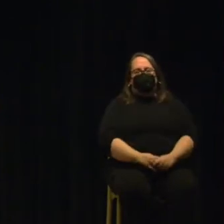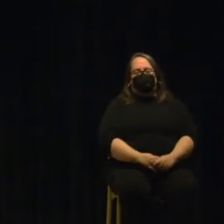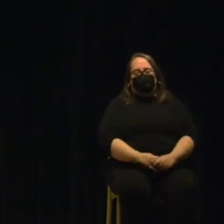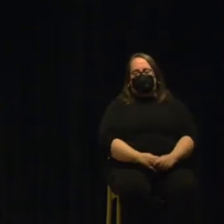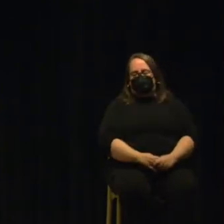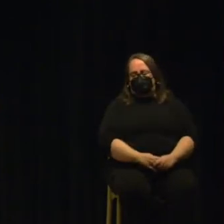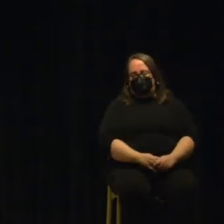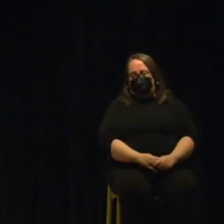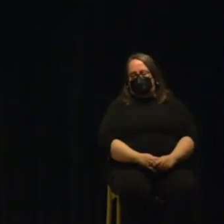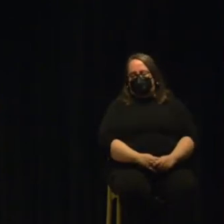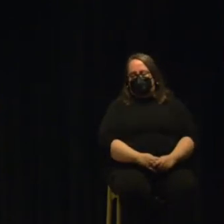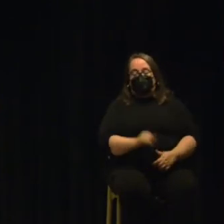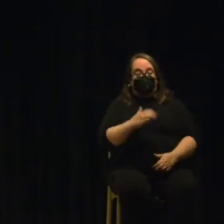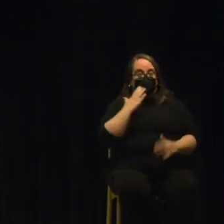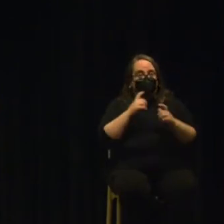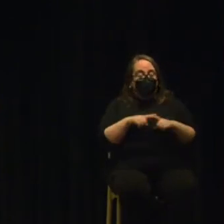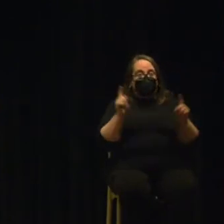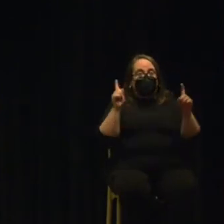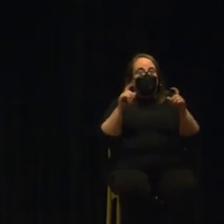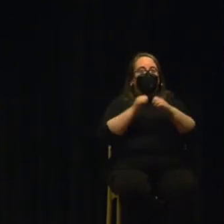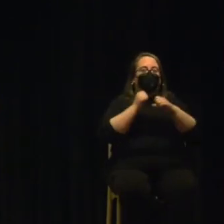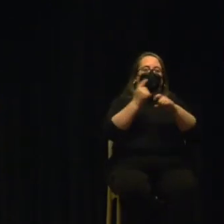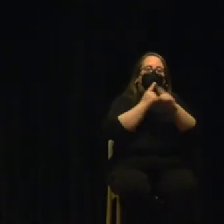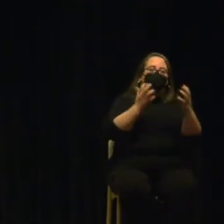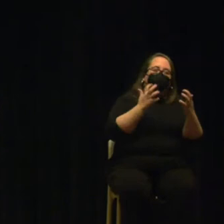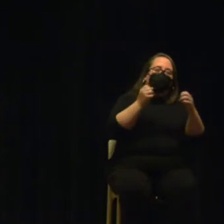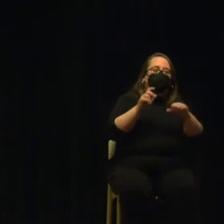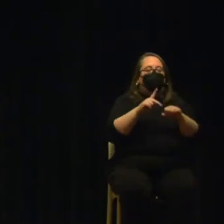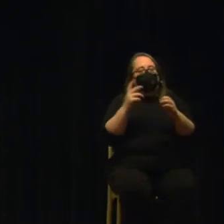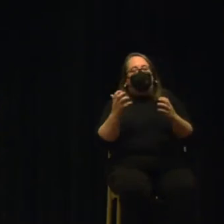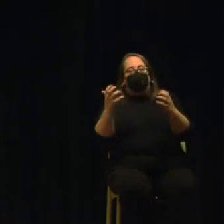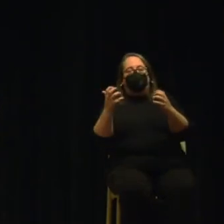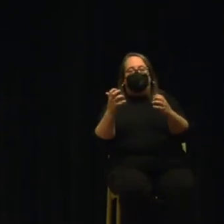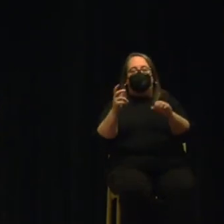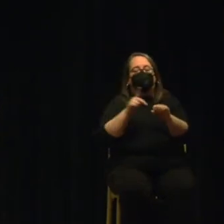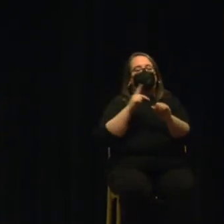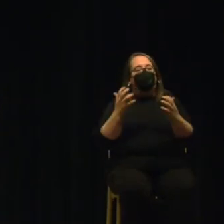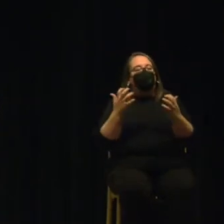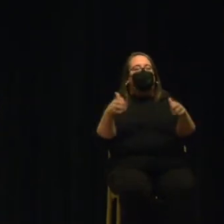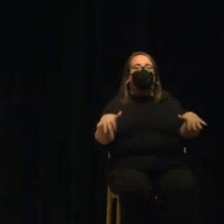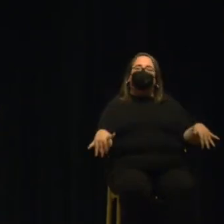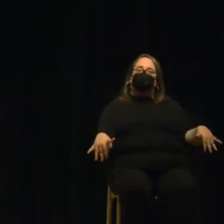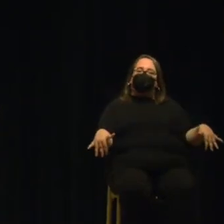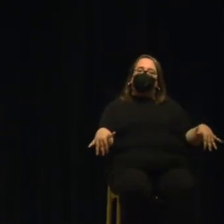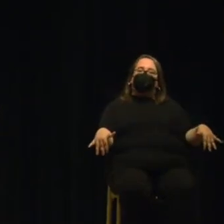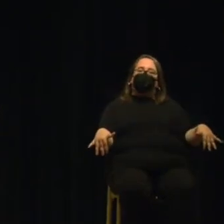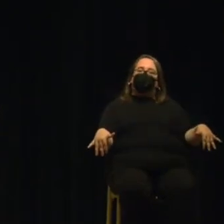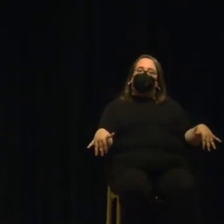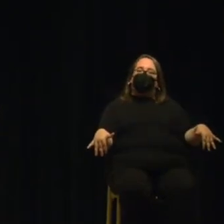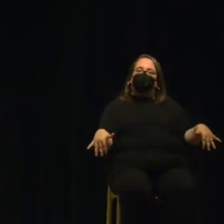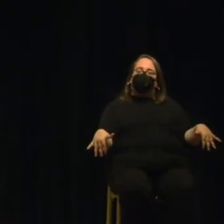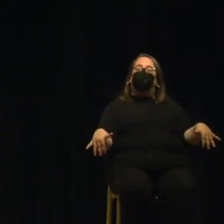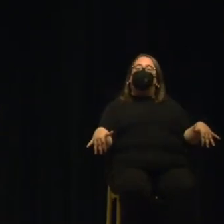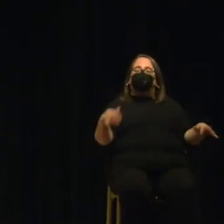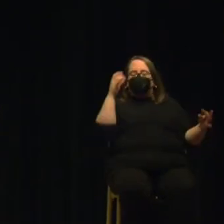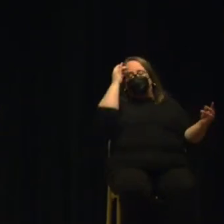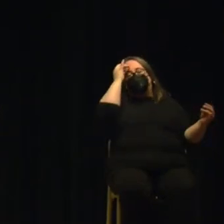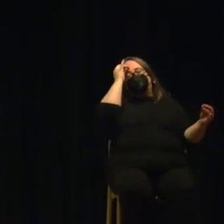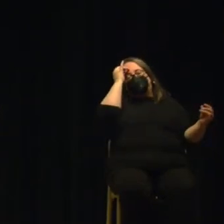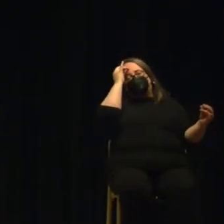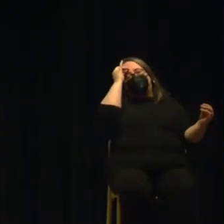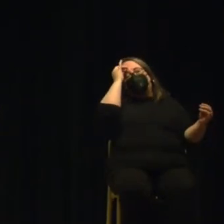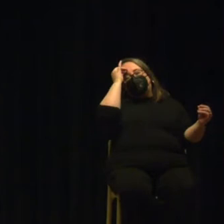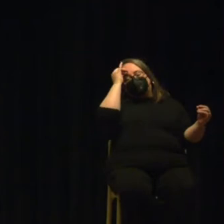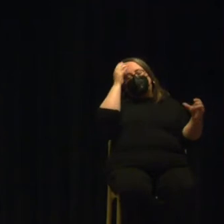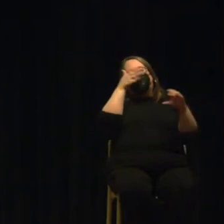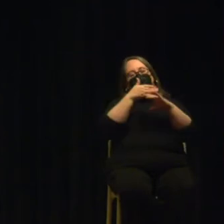Oh, so like you can tell the difference between a regular crowd and a poetry crowd, because poetry crowds just sit. Yeah, because the assumption is like we'll clap at the end of